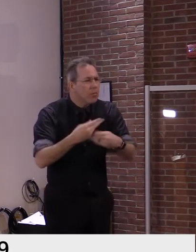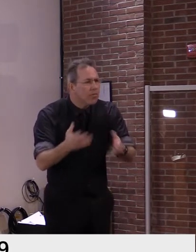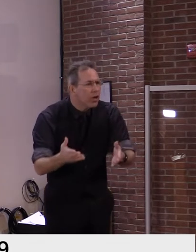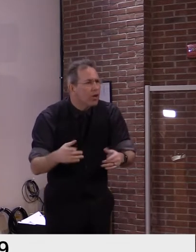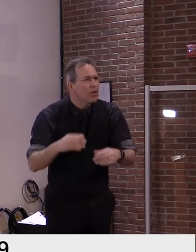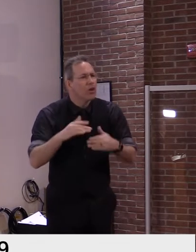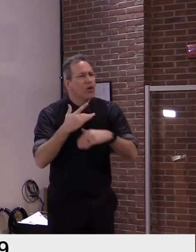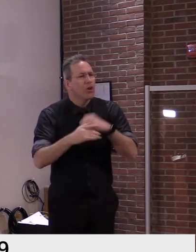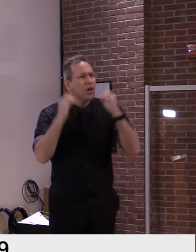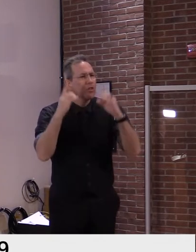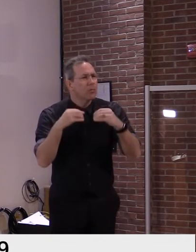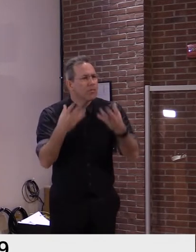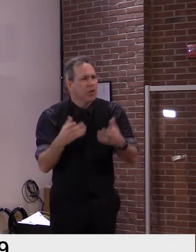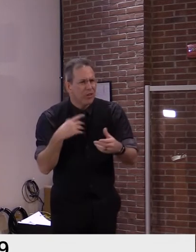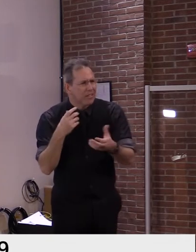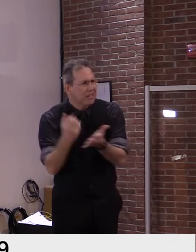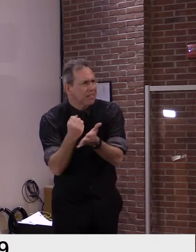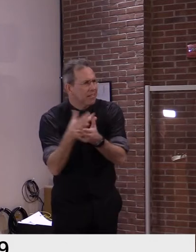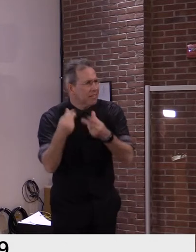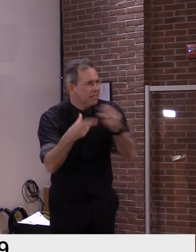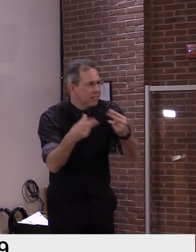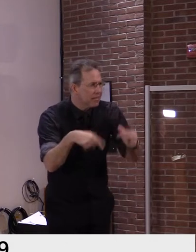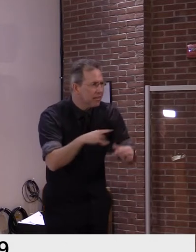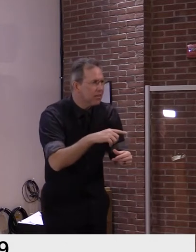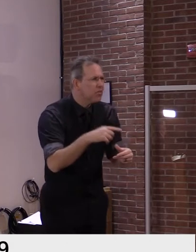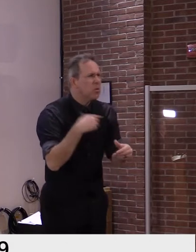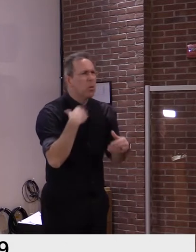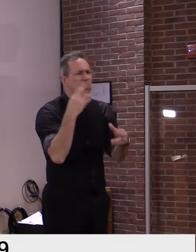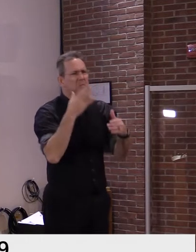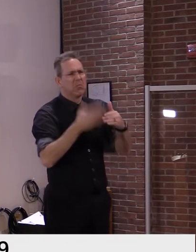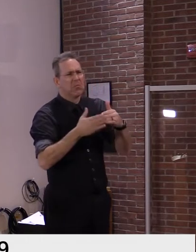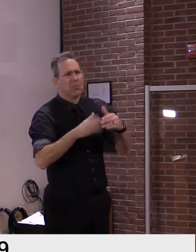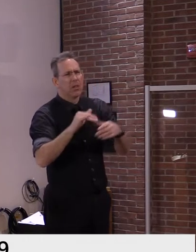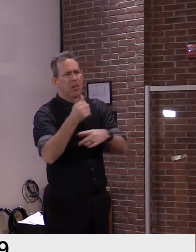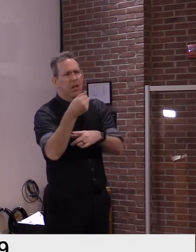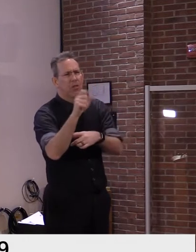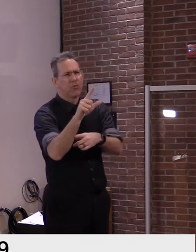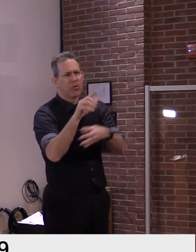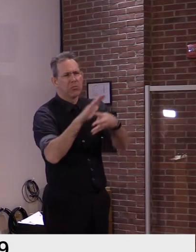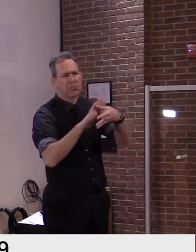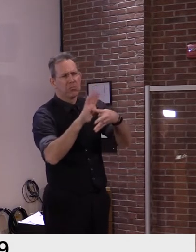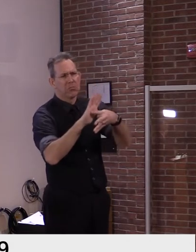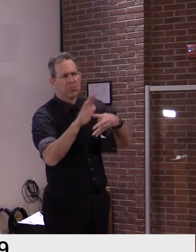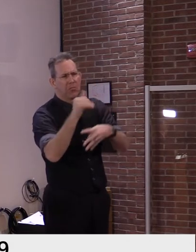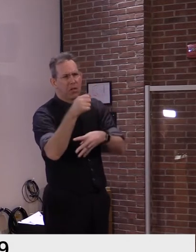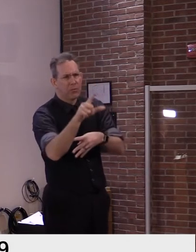that method. And also using the federal pharmacy method that